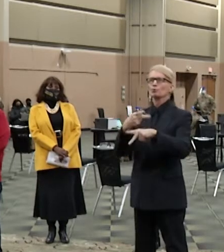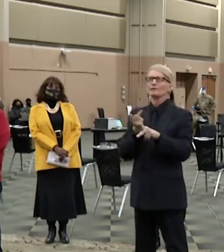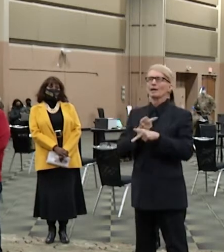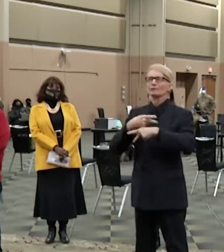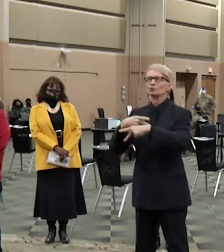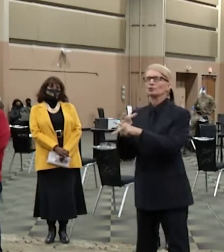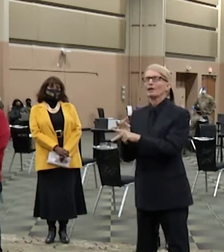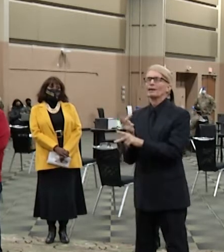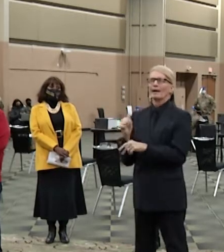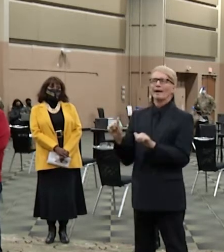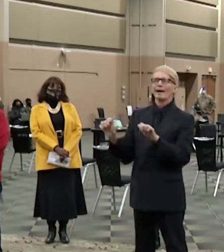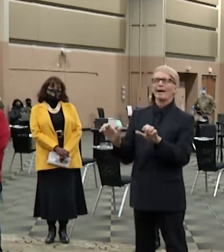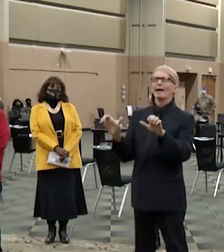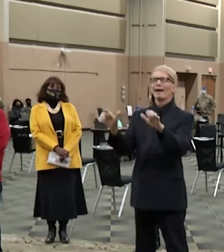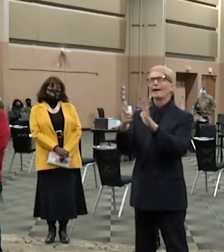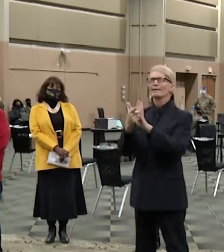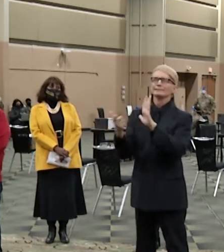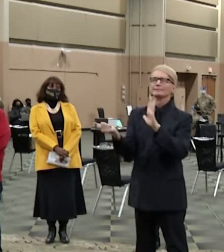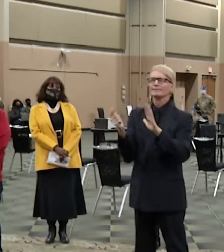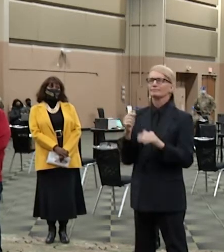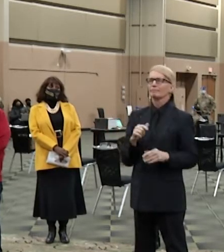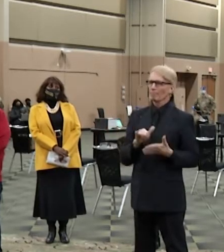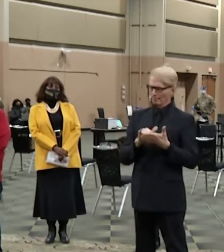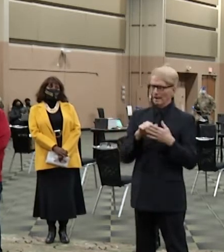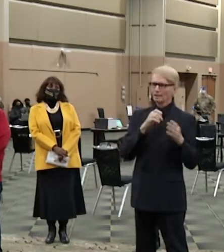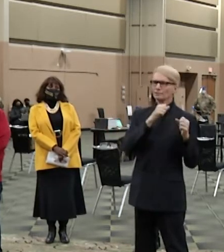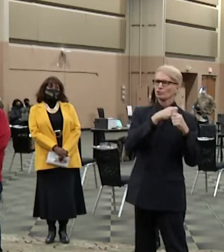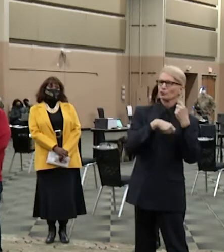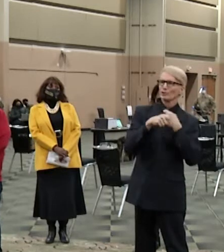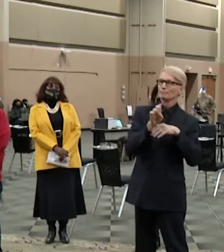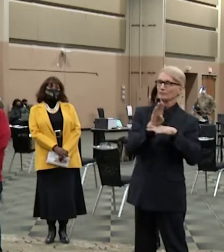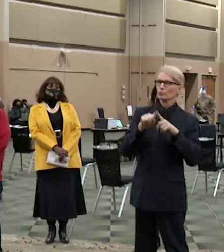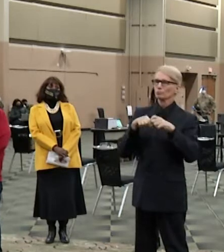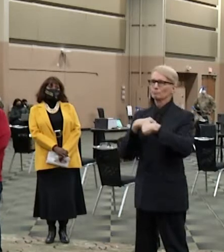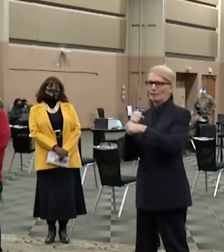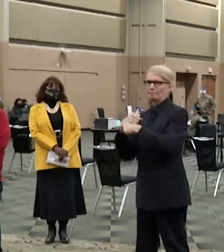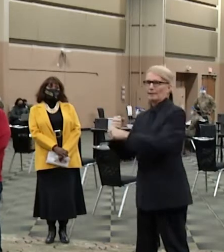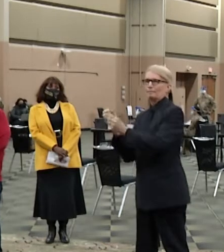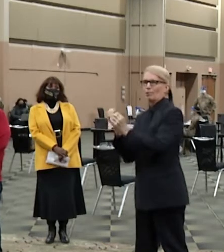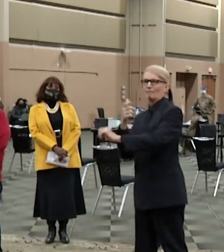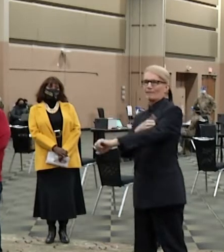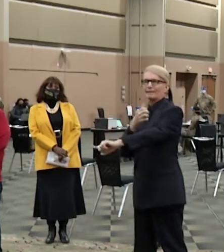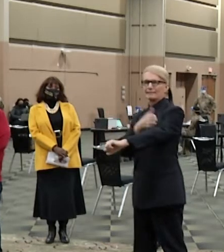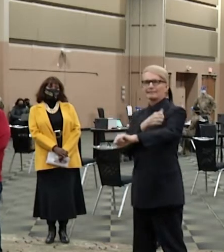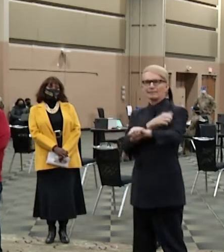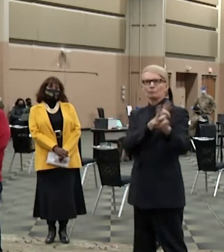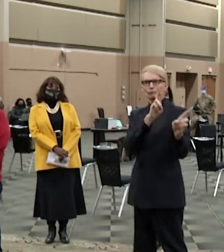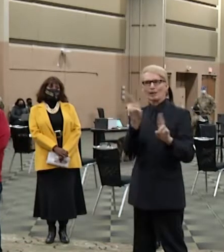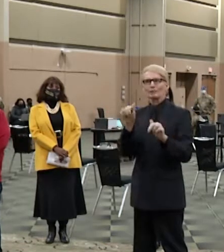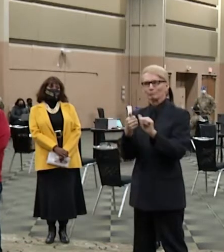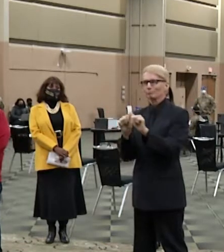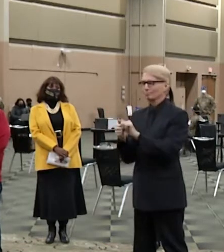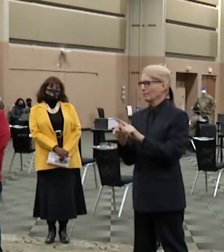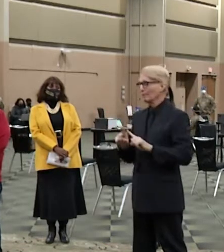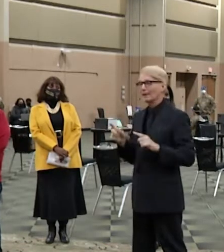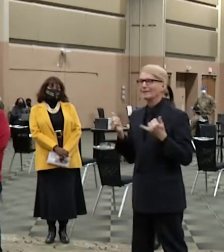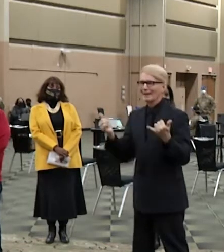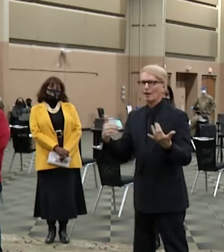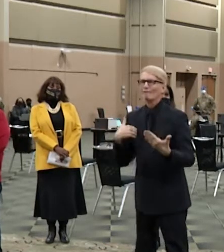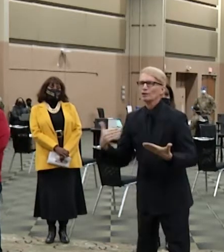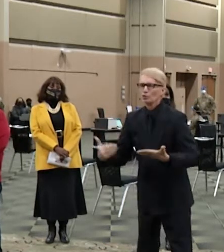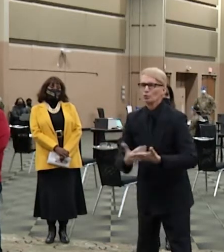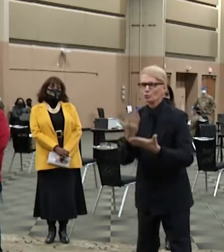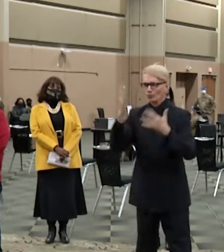more vaccine from the manufacturers. Well, we have a new president now, and he's already taken steps to expand